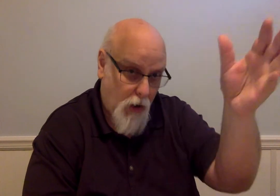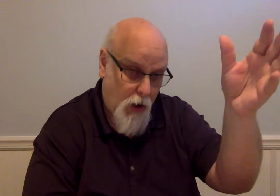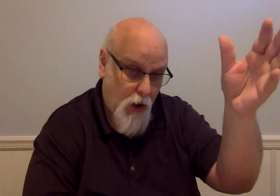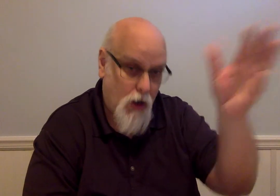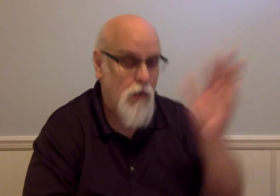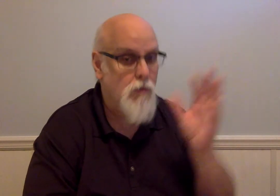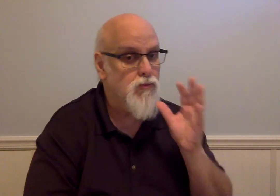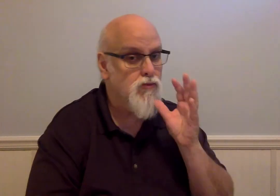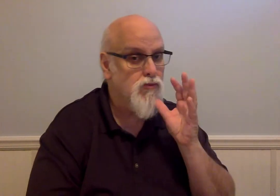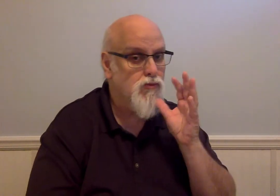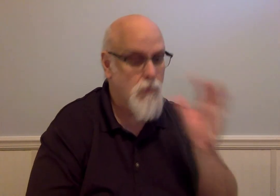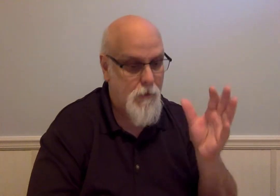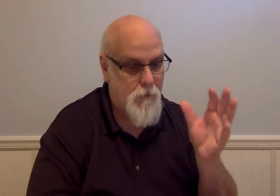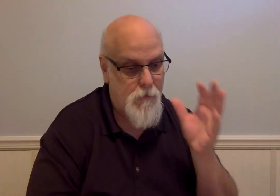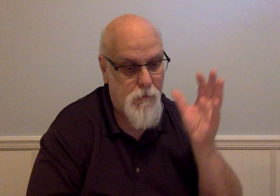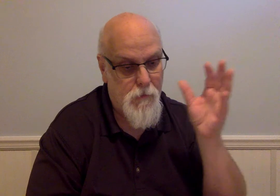grandfather. Think of like the syllables you're saying. So